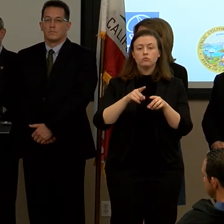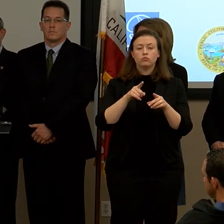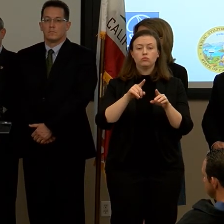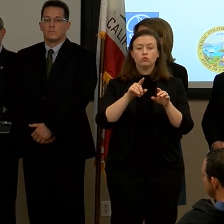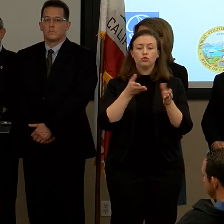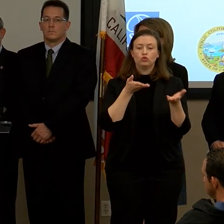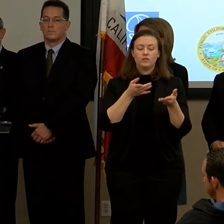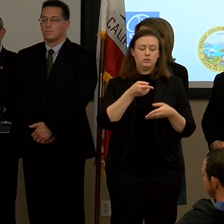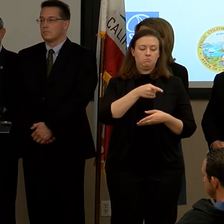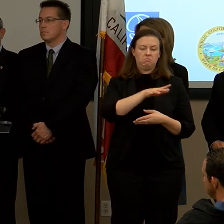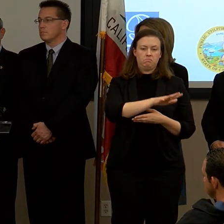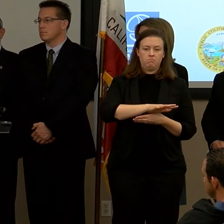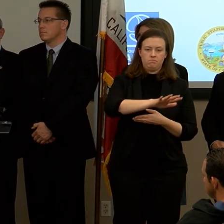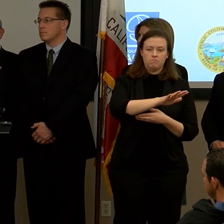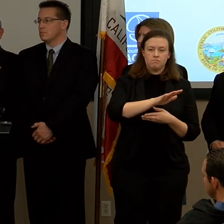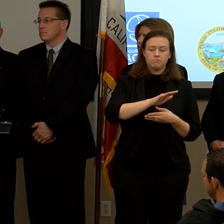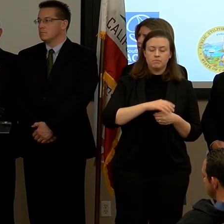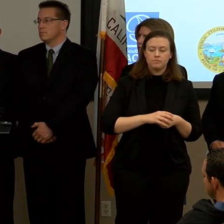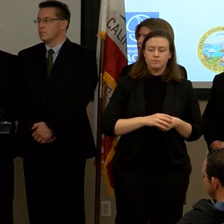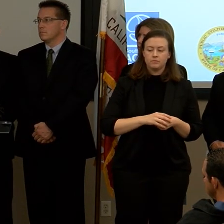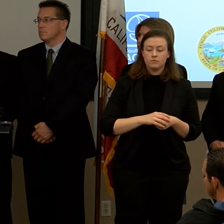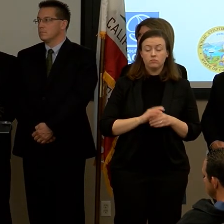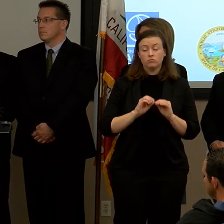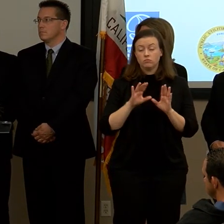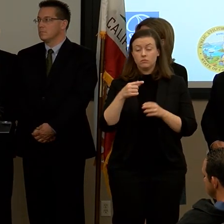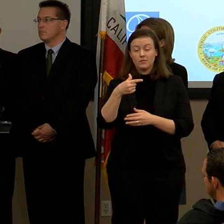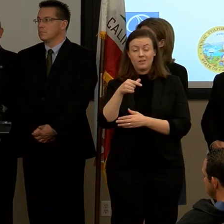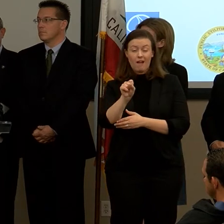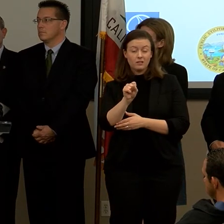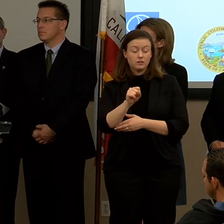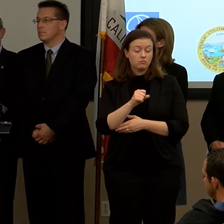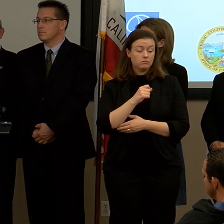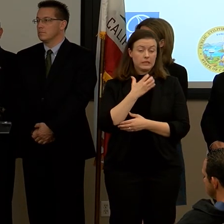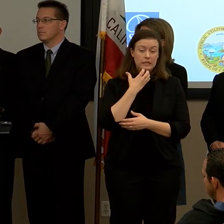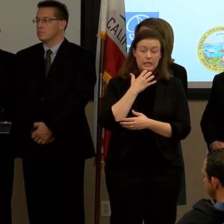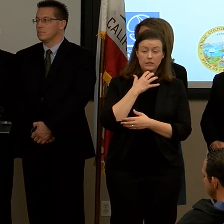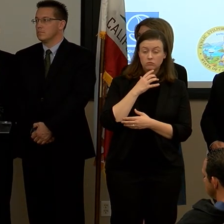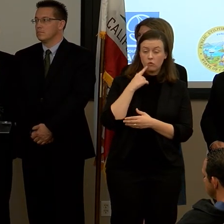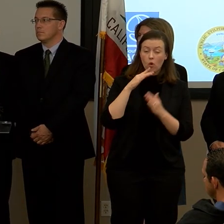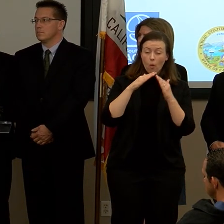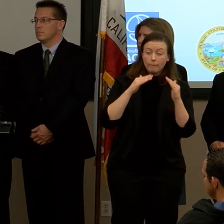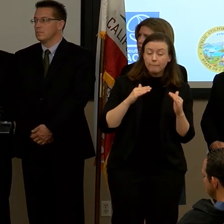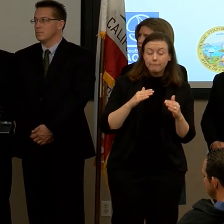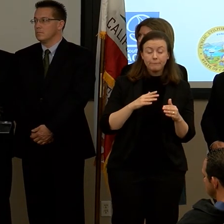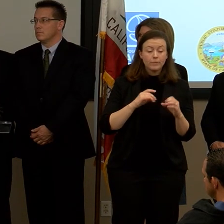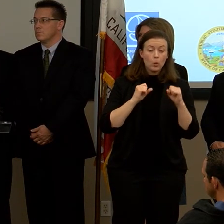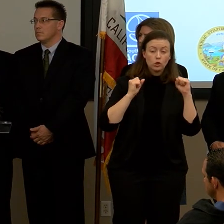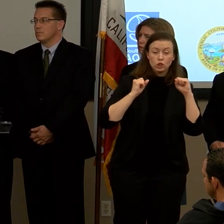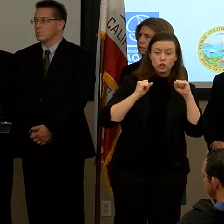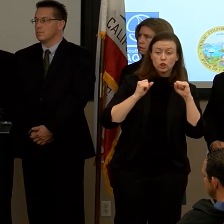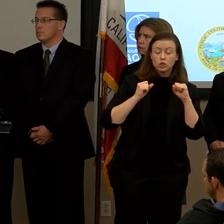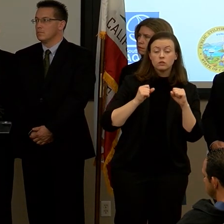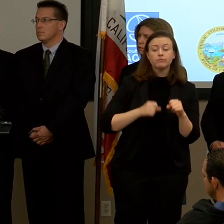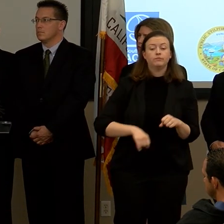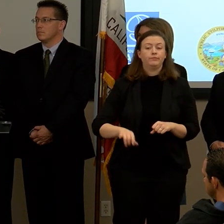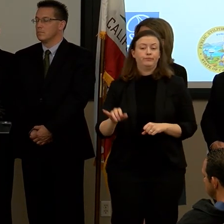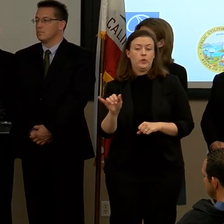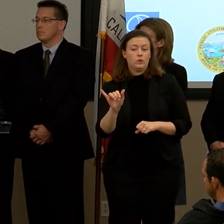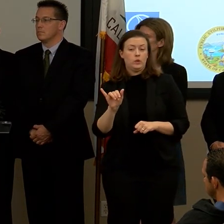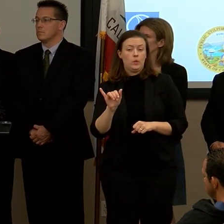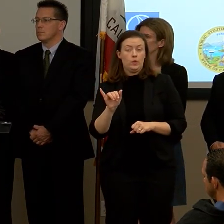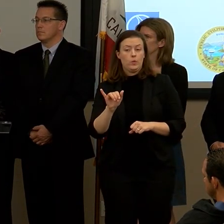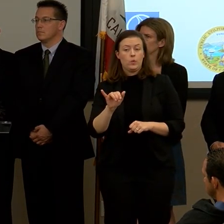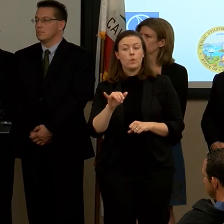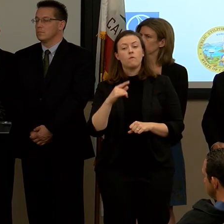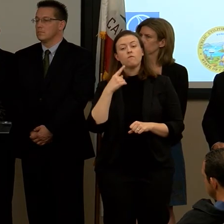area. Obviously, gas both heats your houses in the winter, and it also fuels